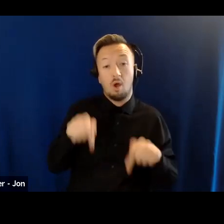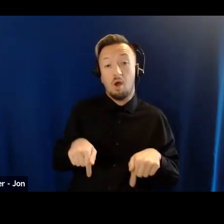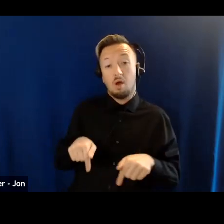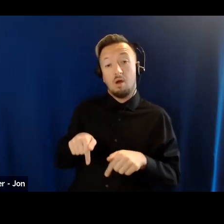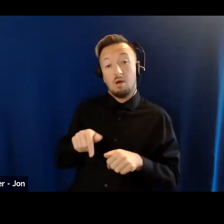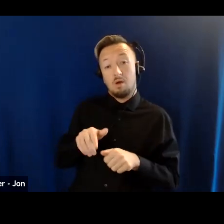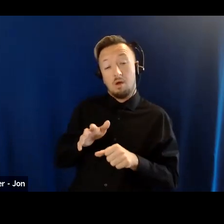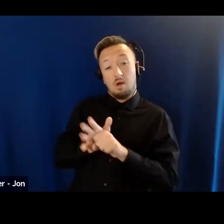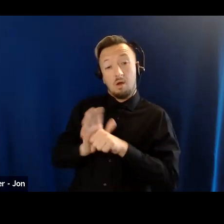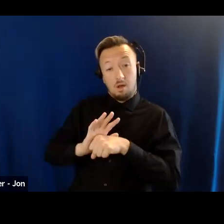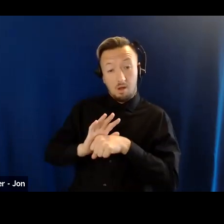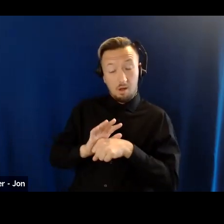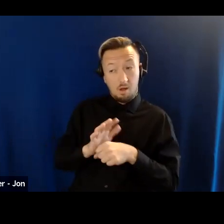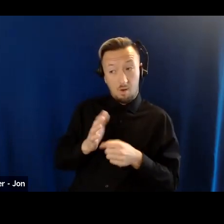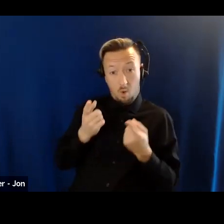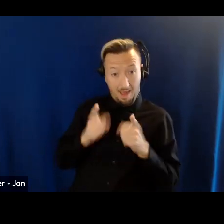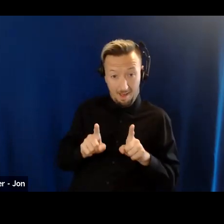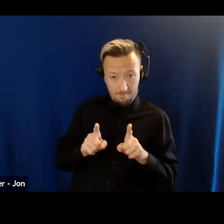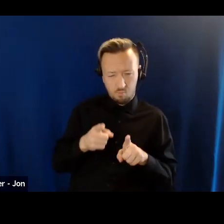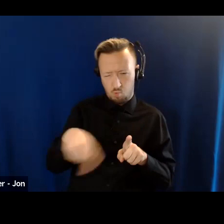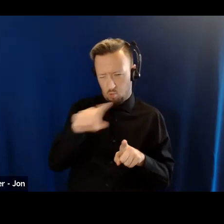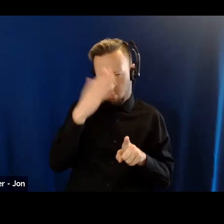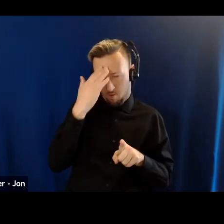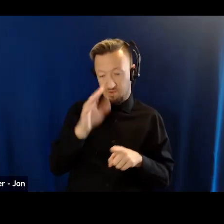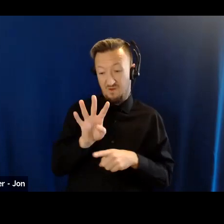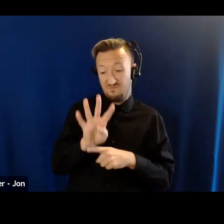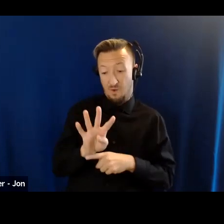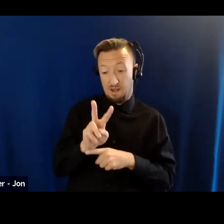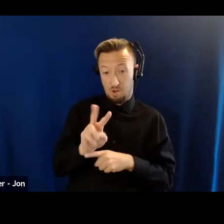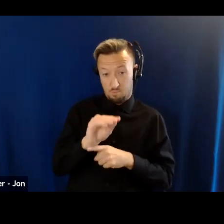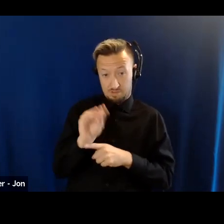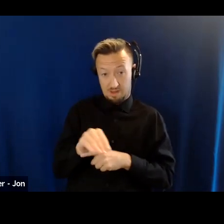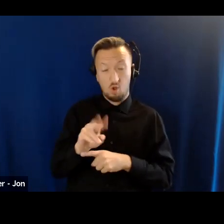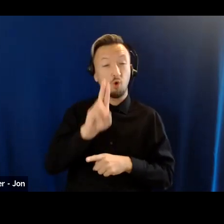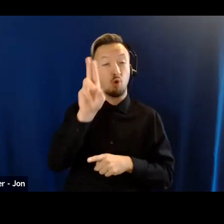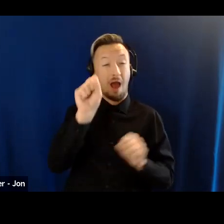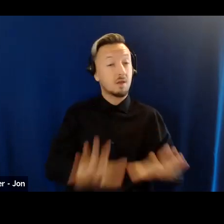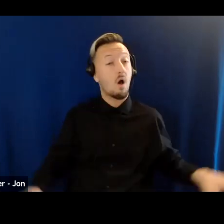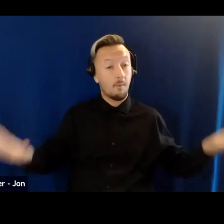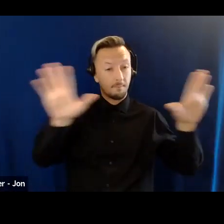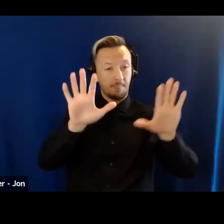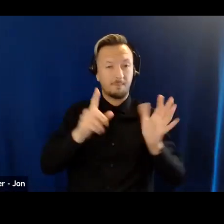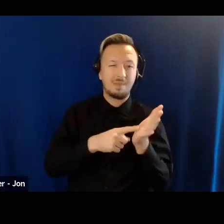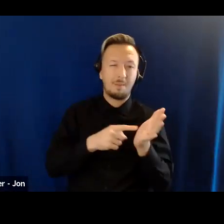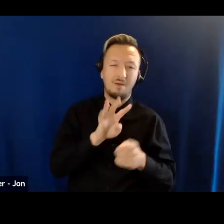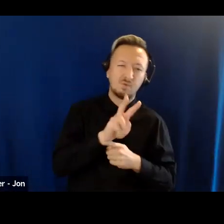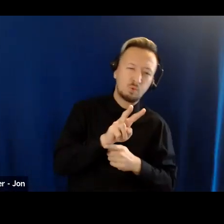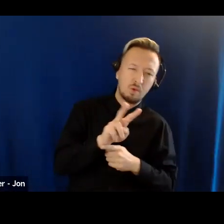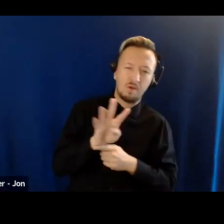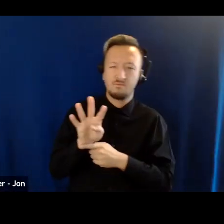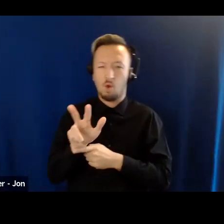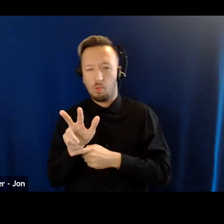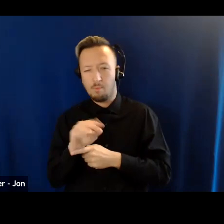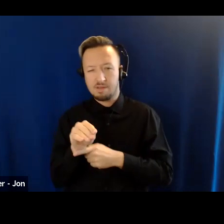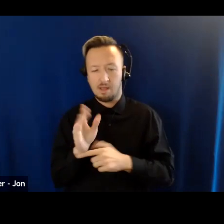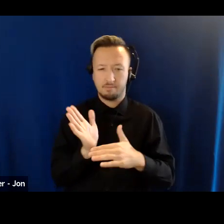you guys all know this, is that 42% of the deaths nationally, and sometimes it's 43%, there's different numbers